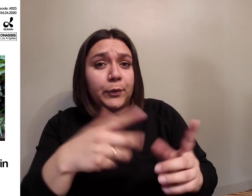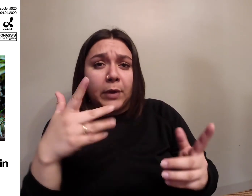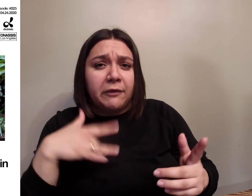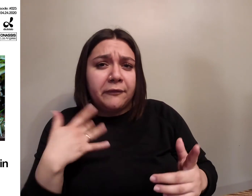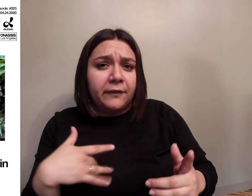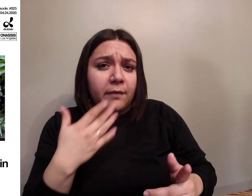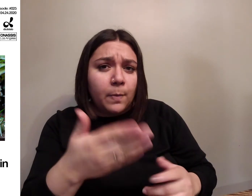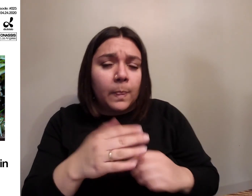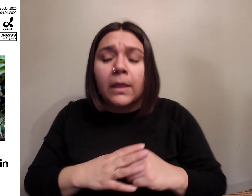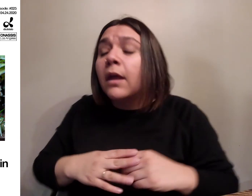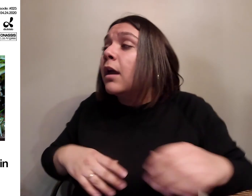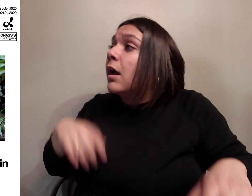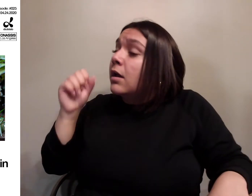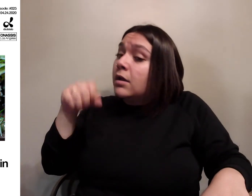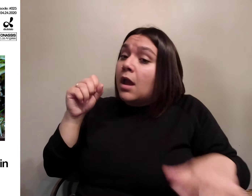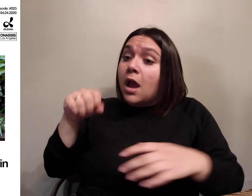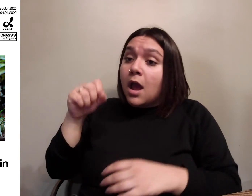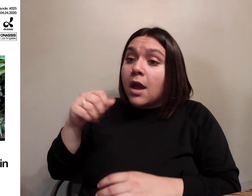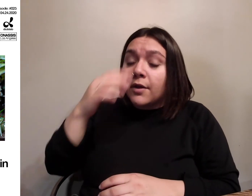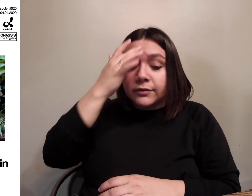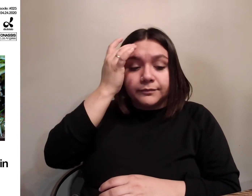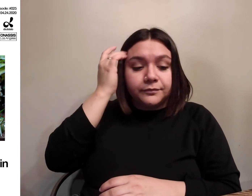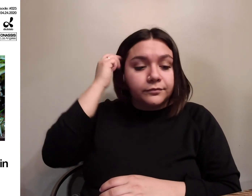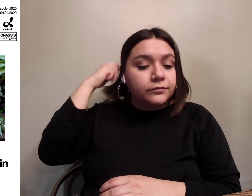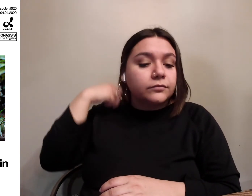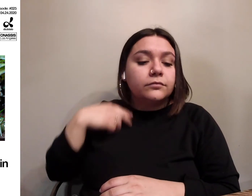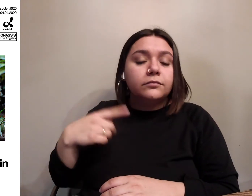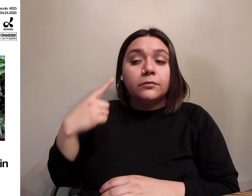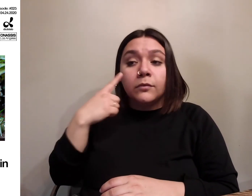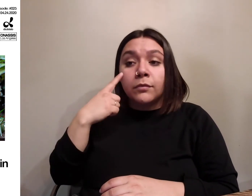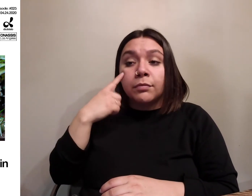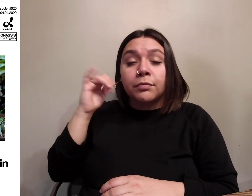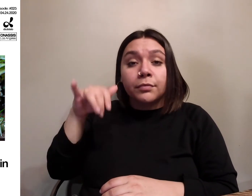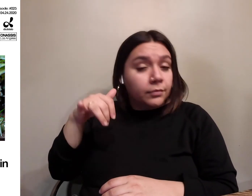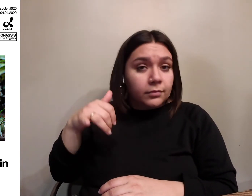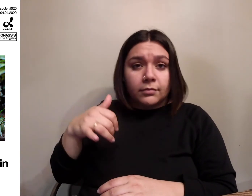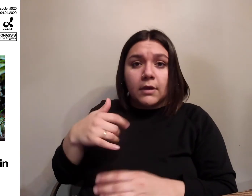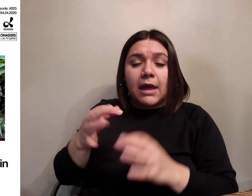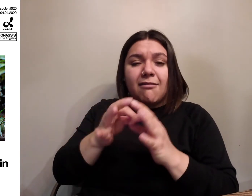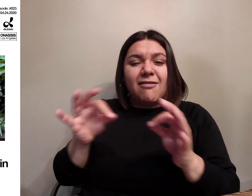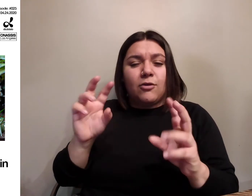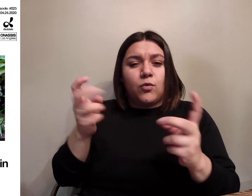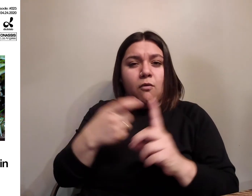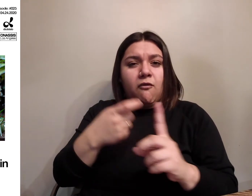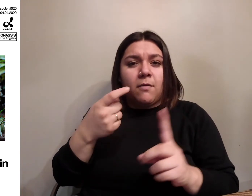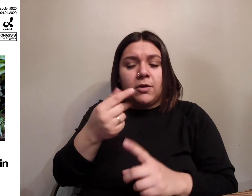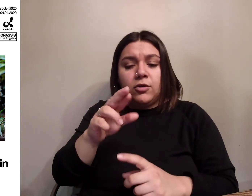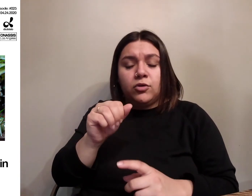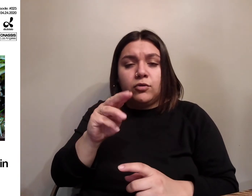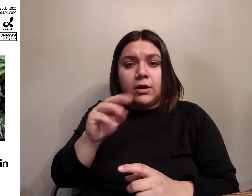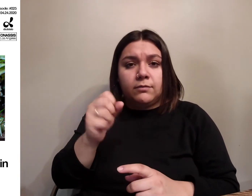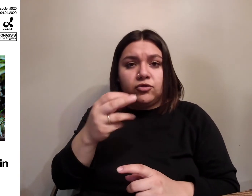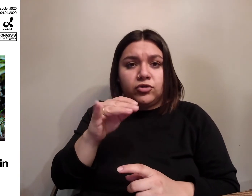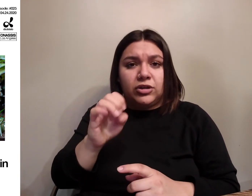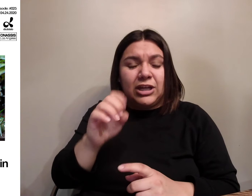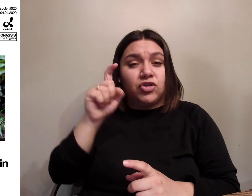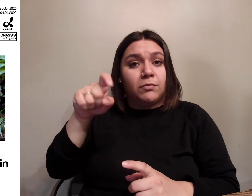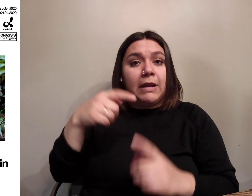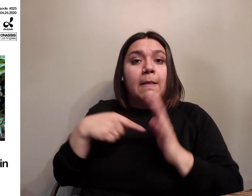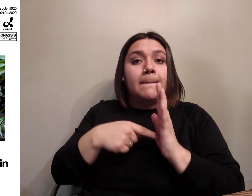one big global village. Nationalism was going to lose its power. Religion was going to lose its